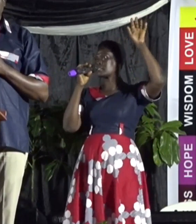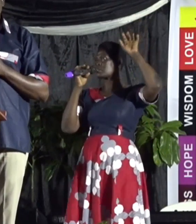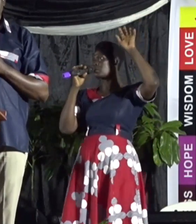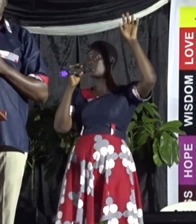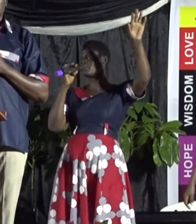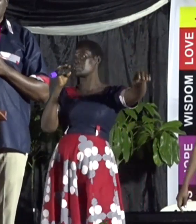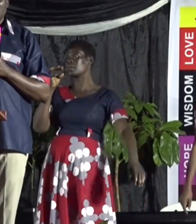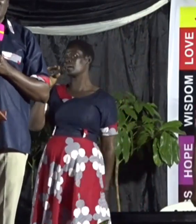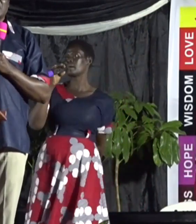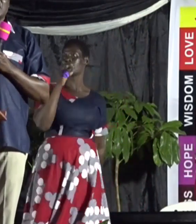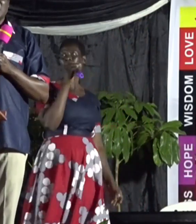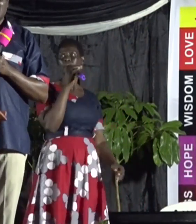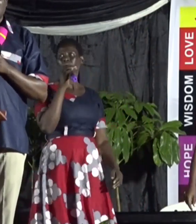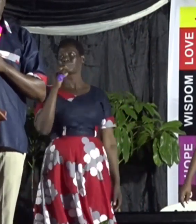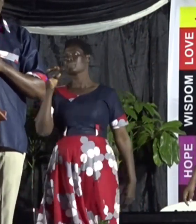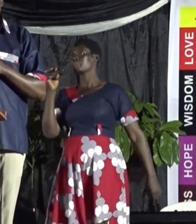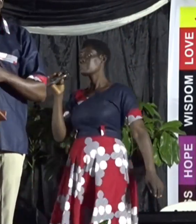mpulila sisobola Yesu